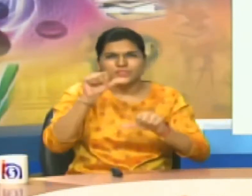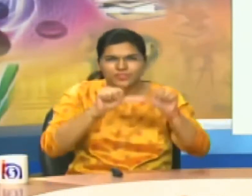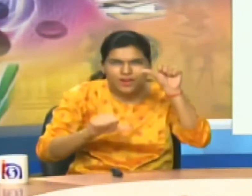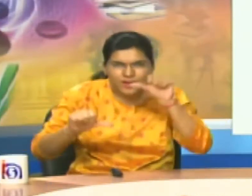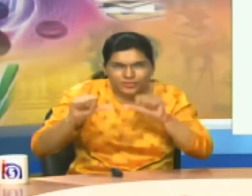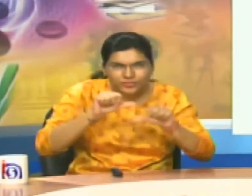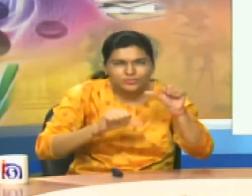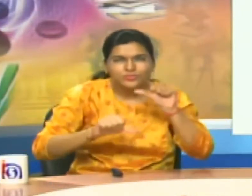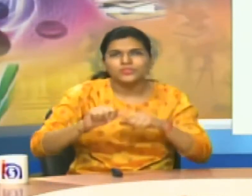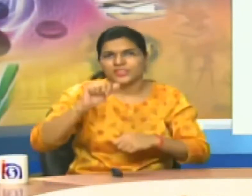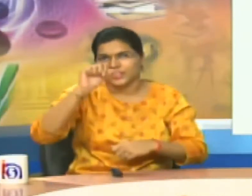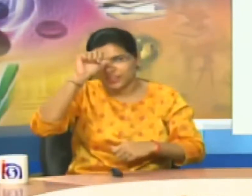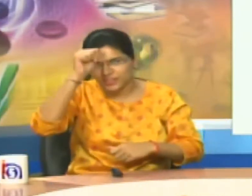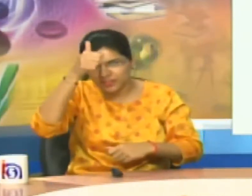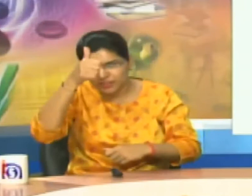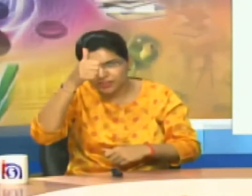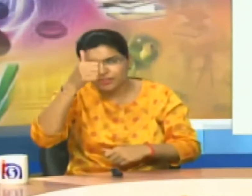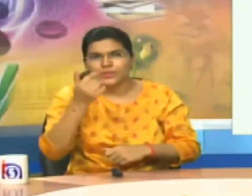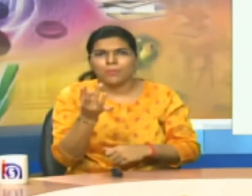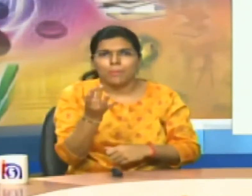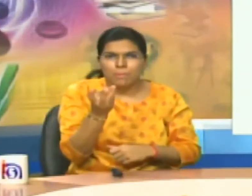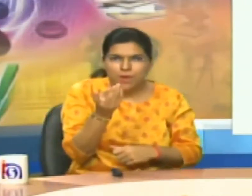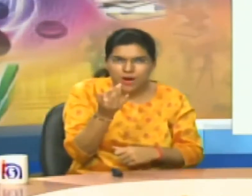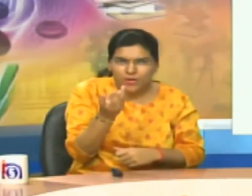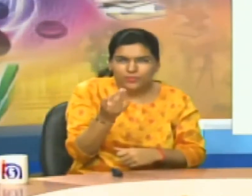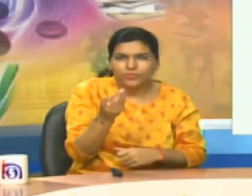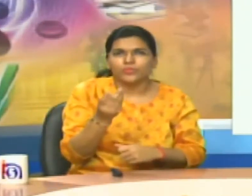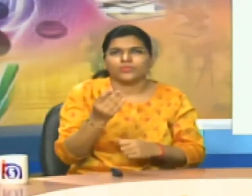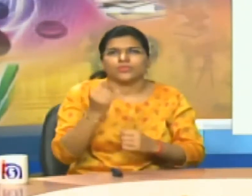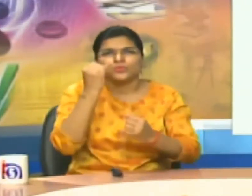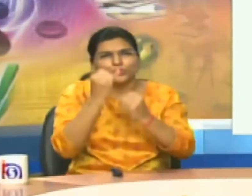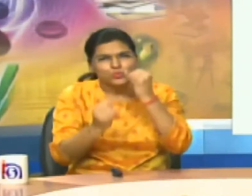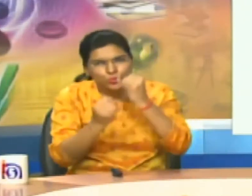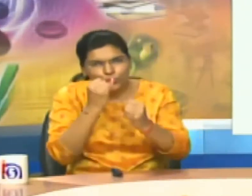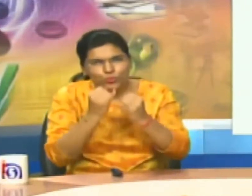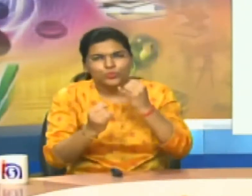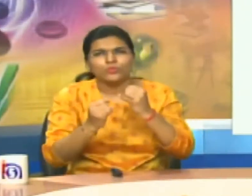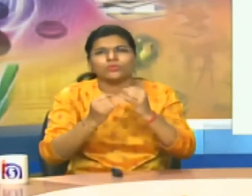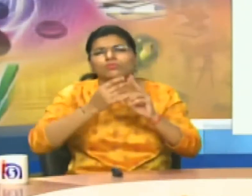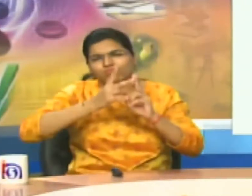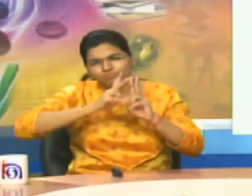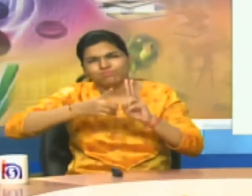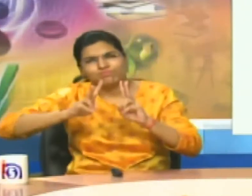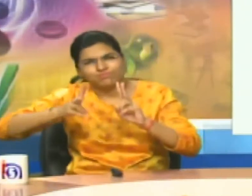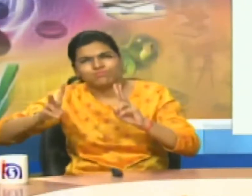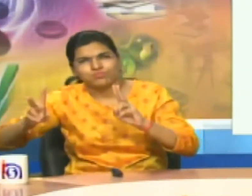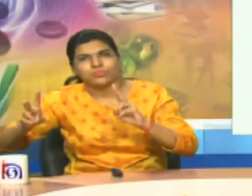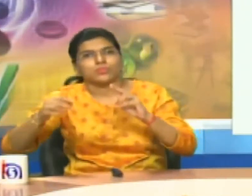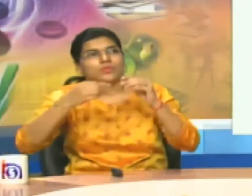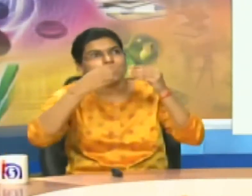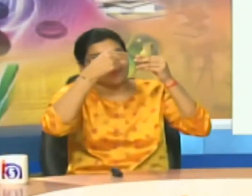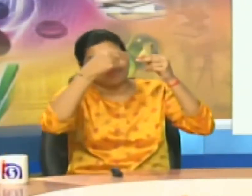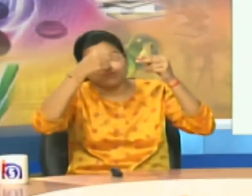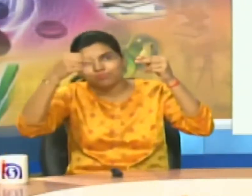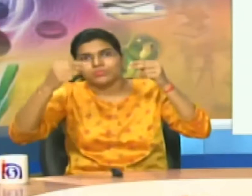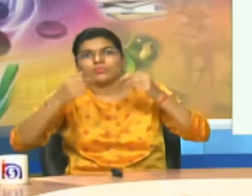So, in this, for example, in India, in education, science, maths, there are